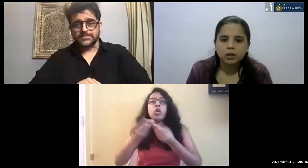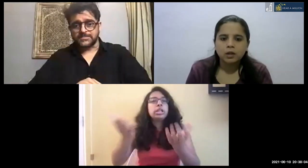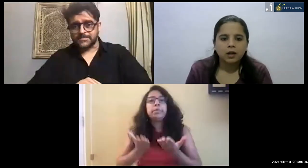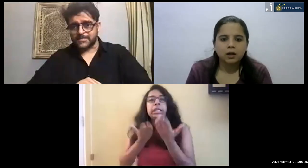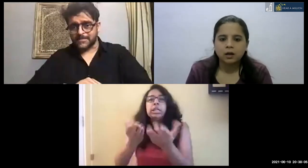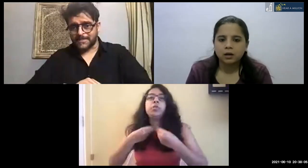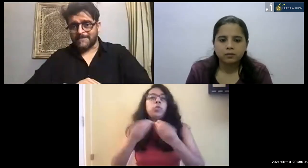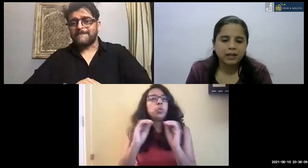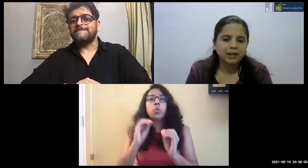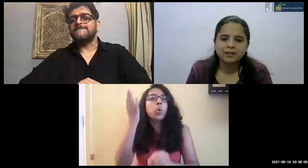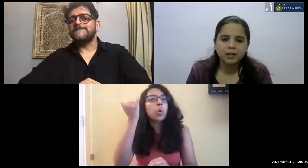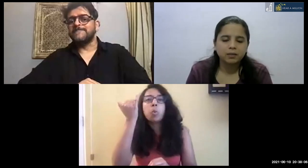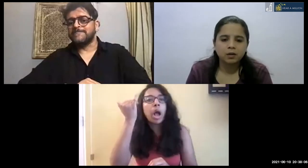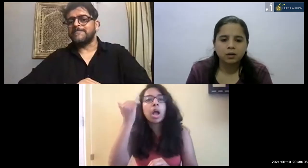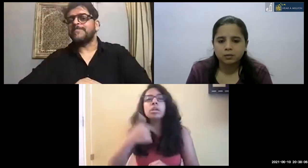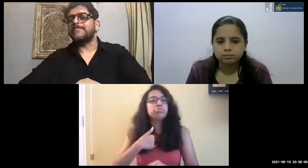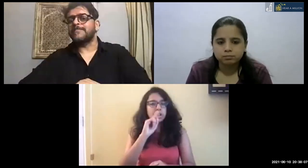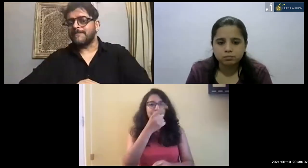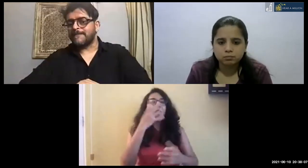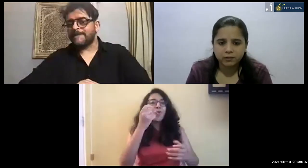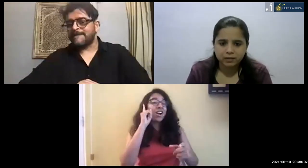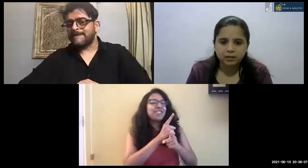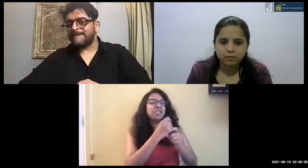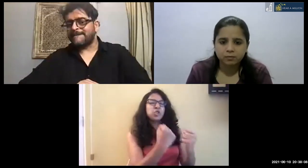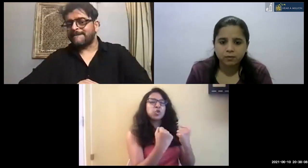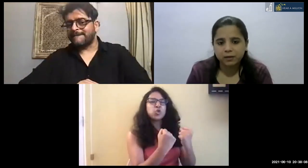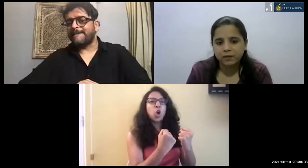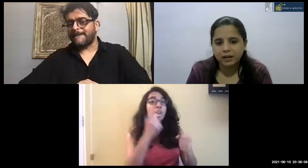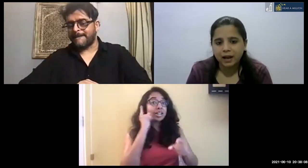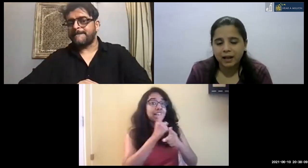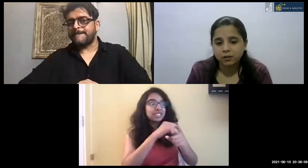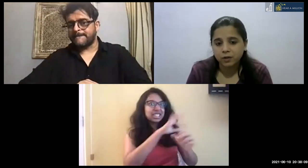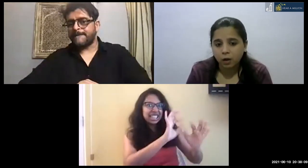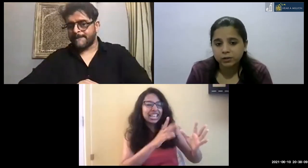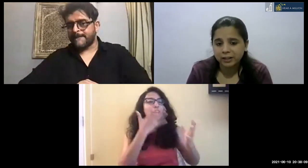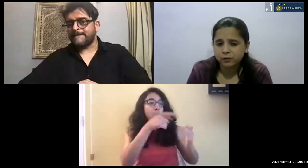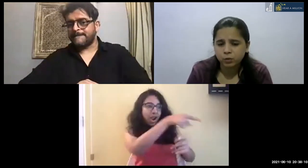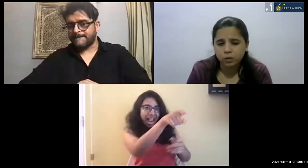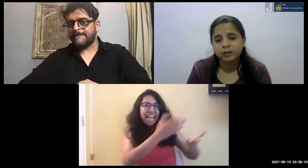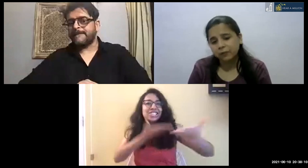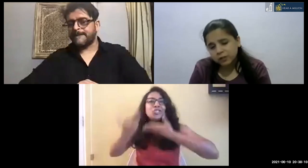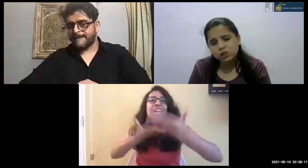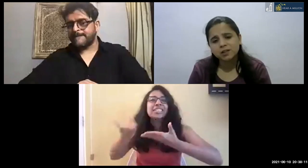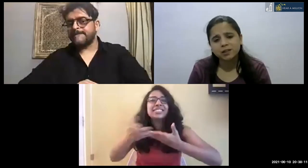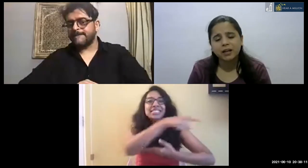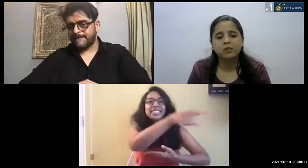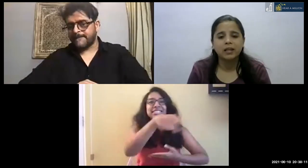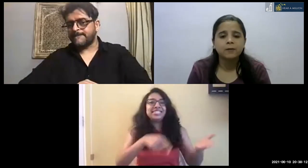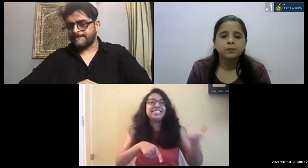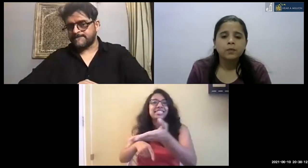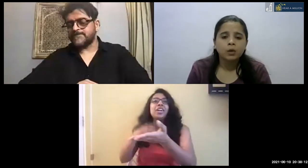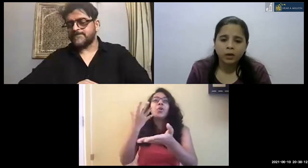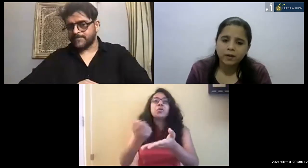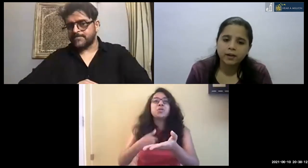to, we can easily say that, but we, as of now, the deaf teachers, they are